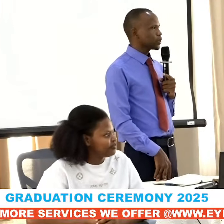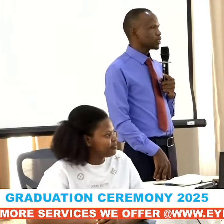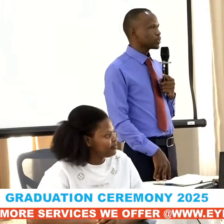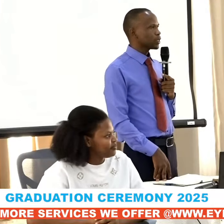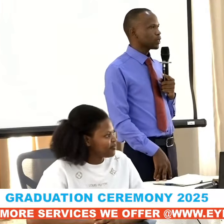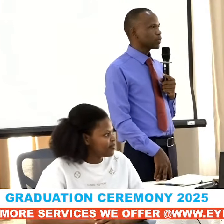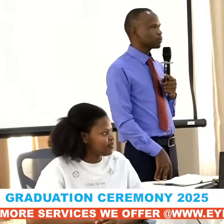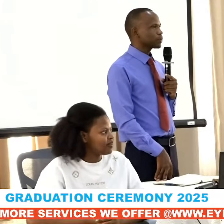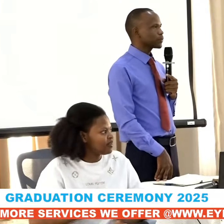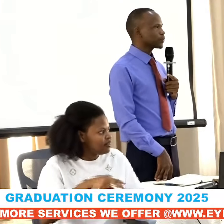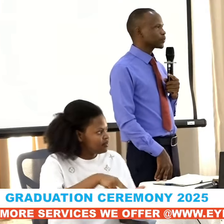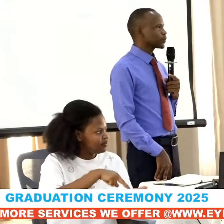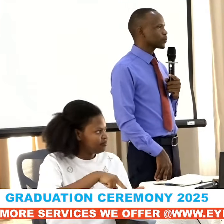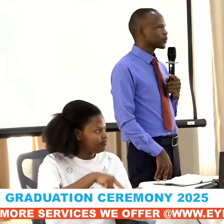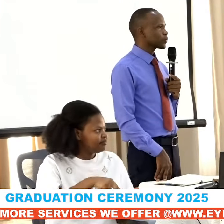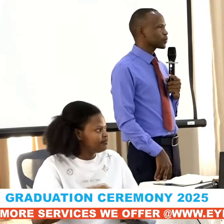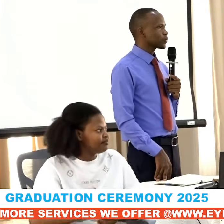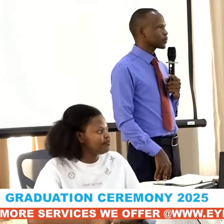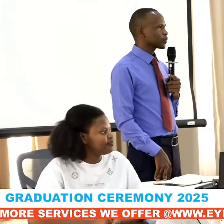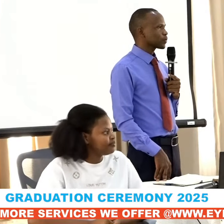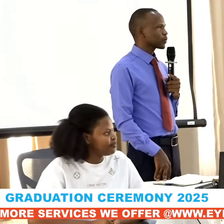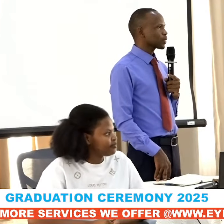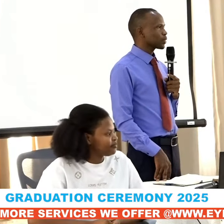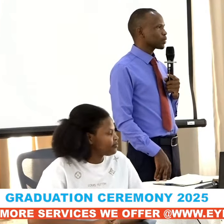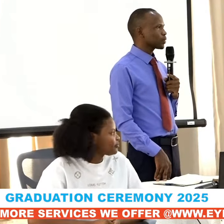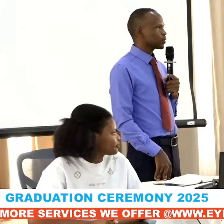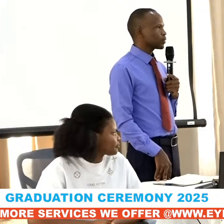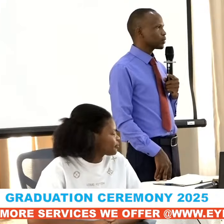Betty, you can stand up.